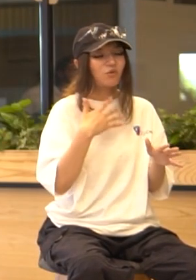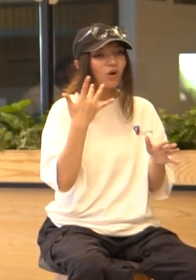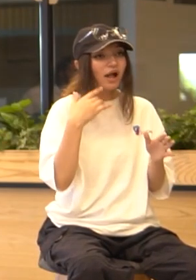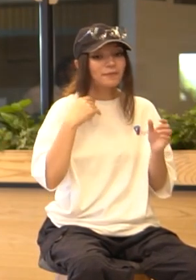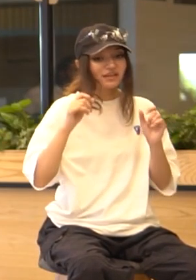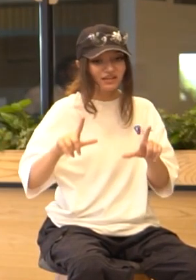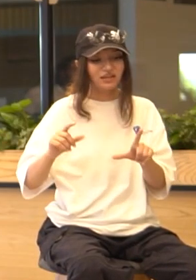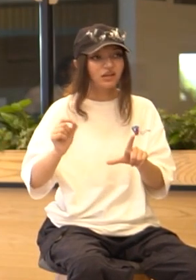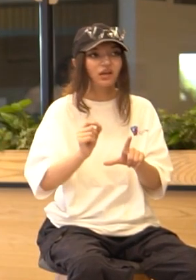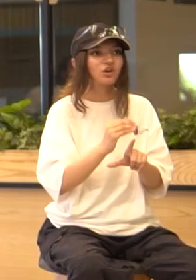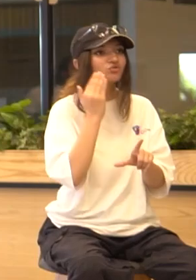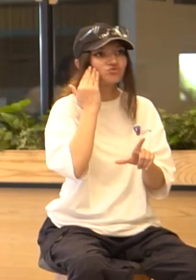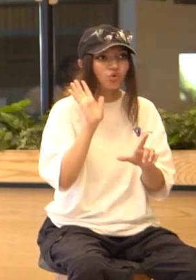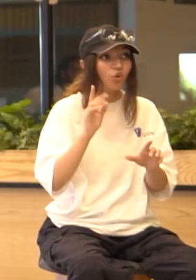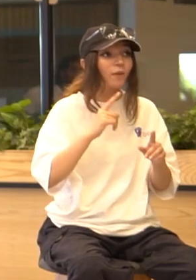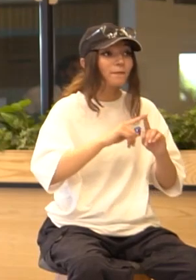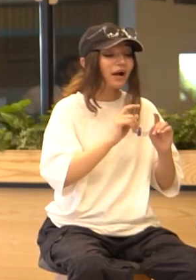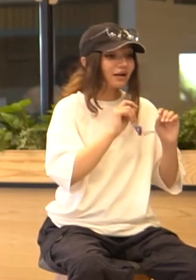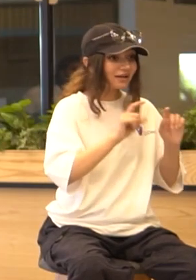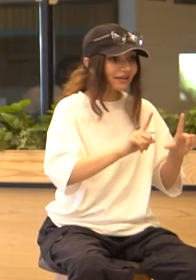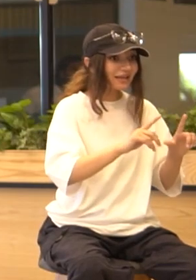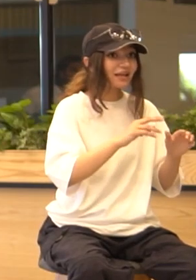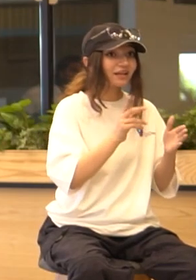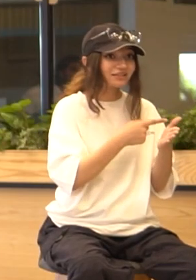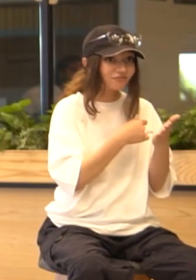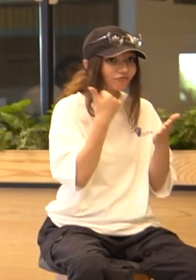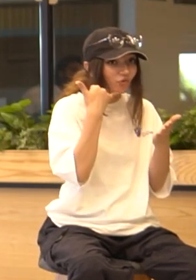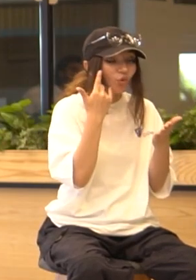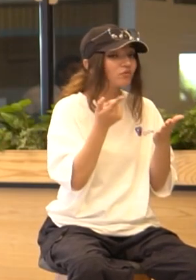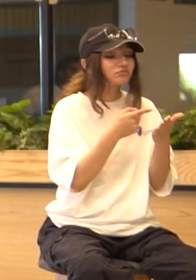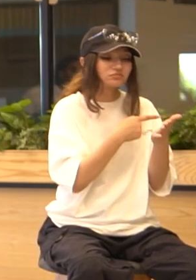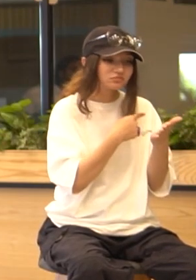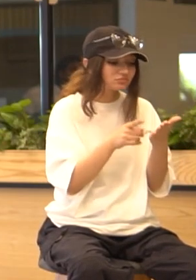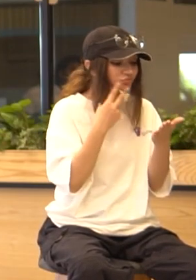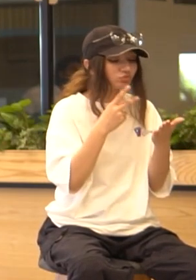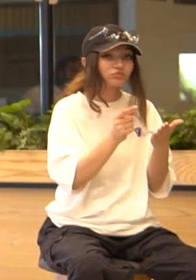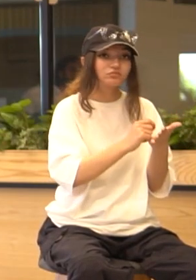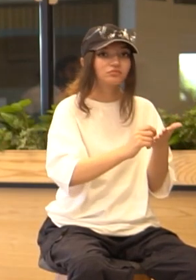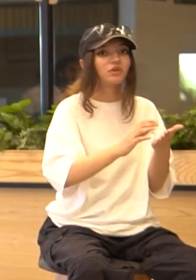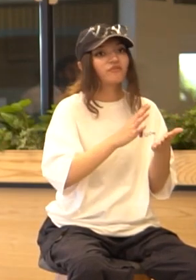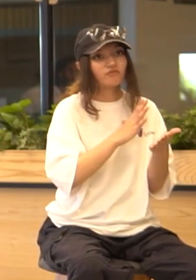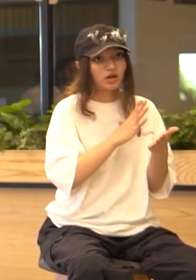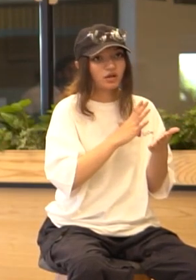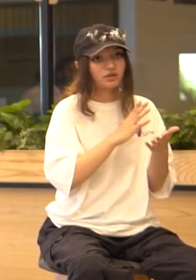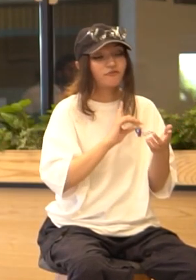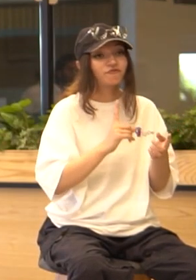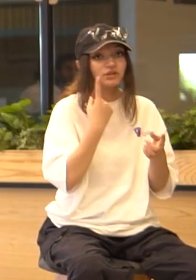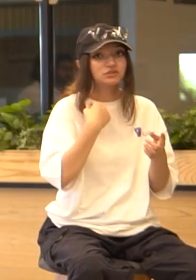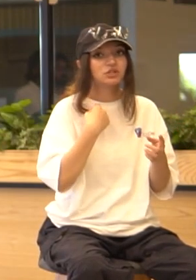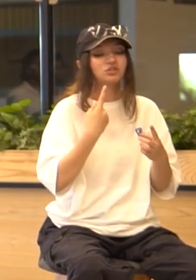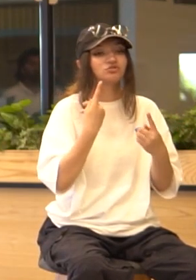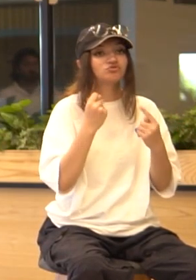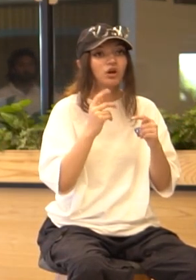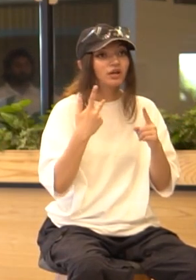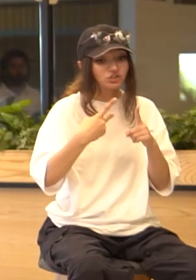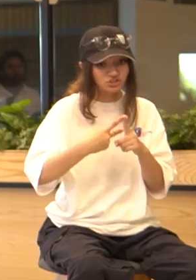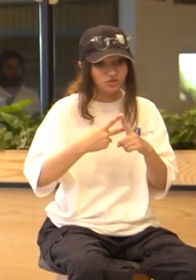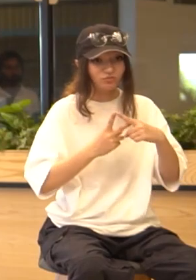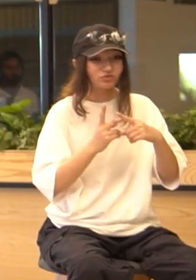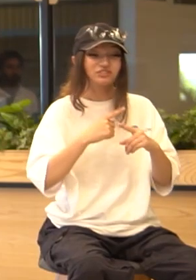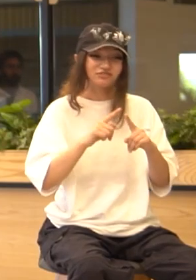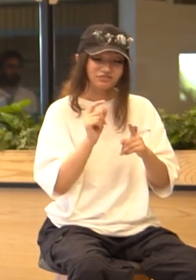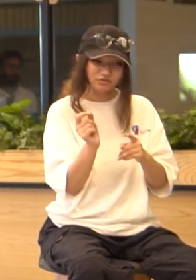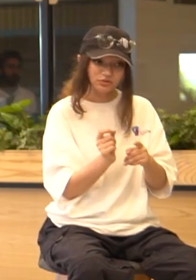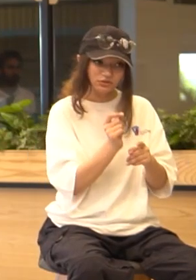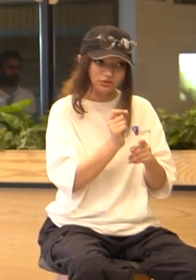So eventually I did get the hang of it. Like I said, I started with geometric shapes, deconstructing type. And